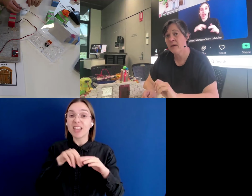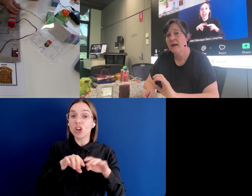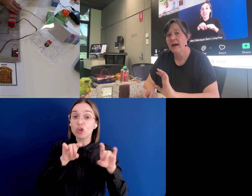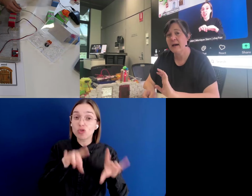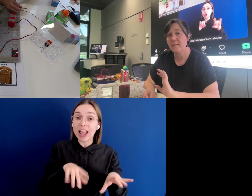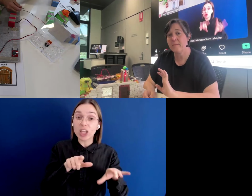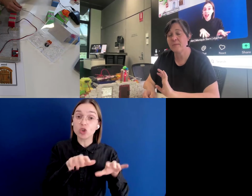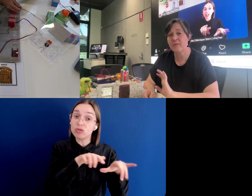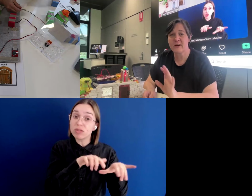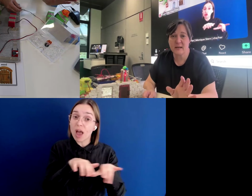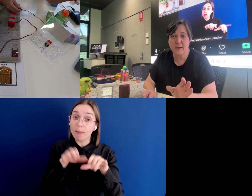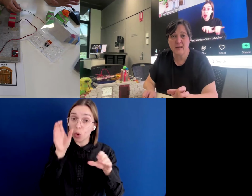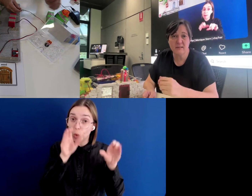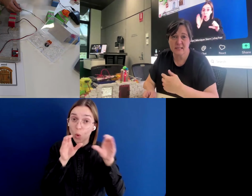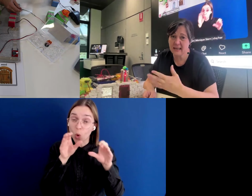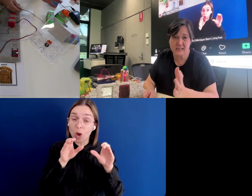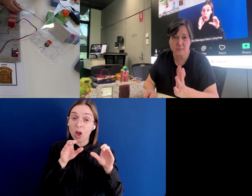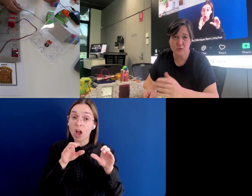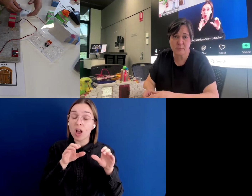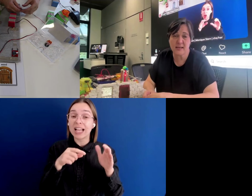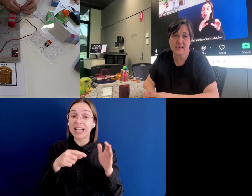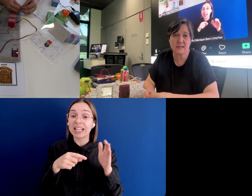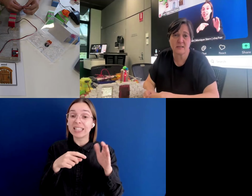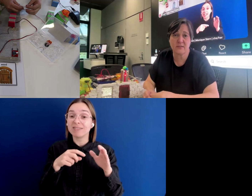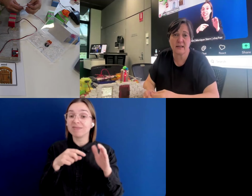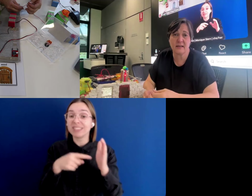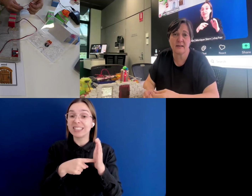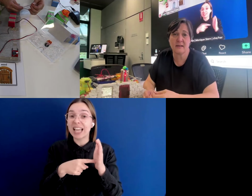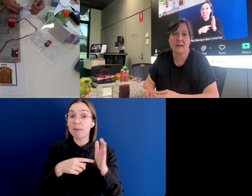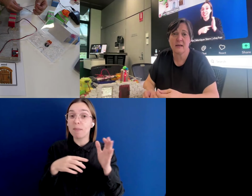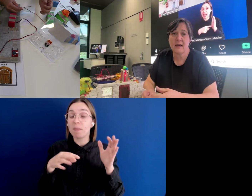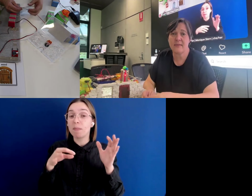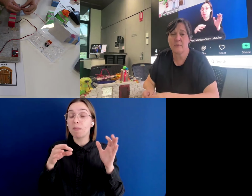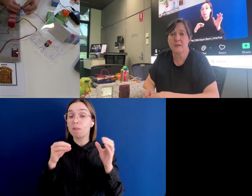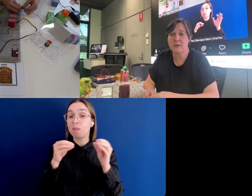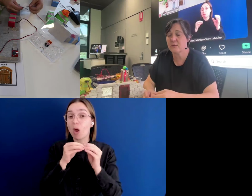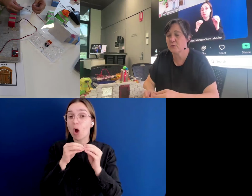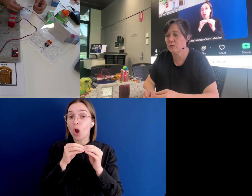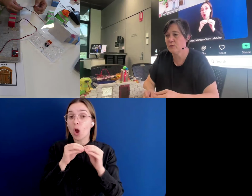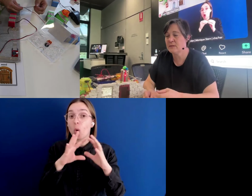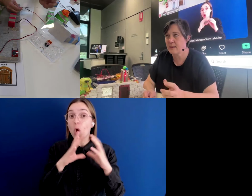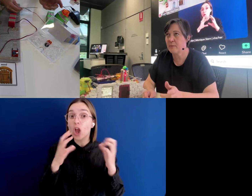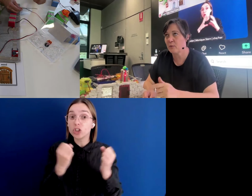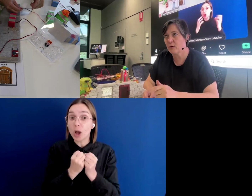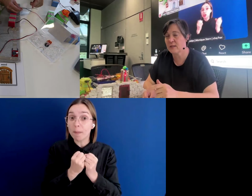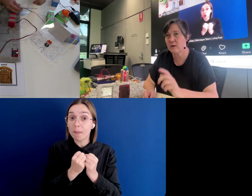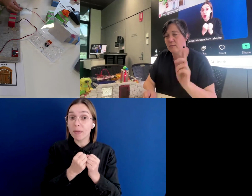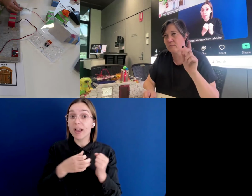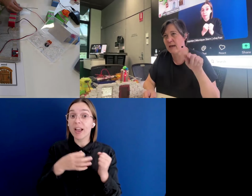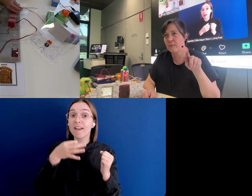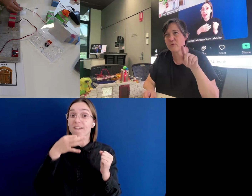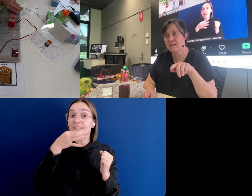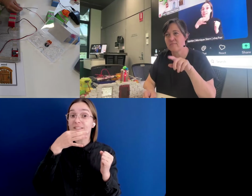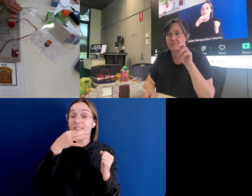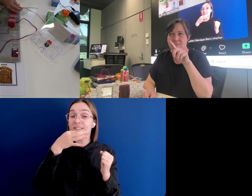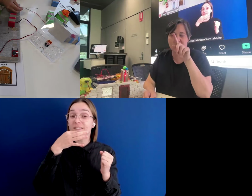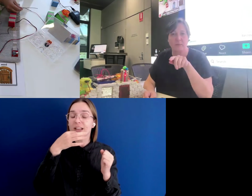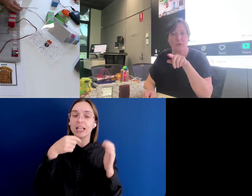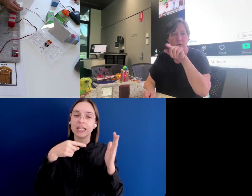workshop, free shipping to get some more supplies out to you if you need it, and that would be useful. TapeBlock workshop,